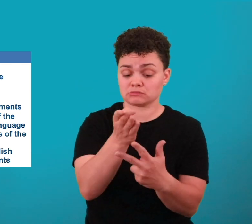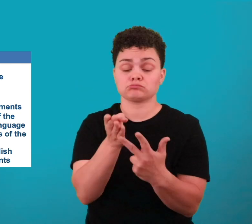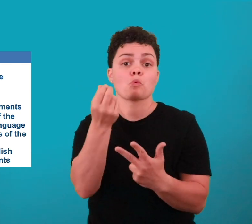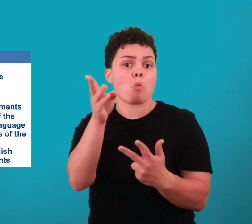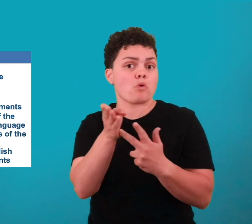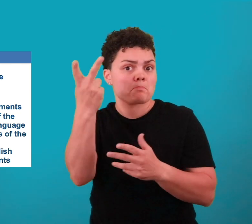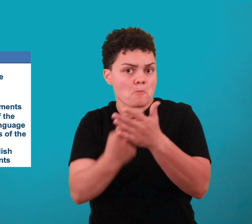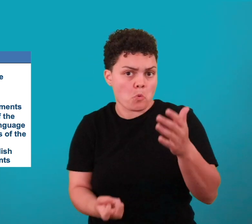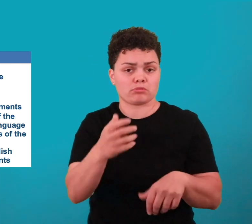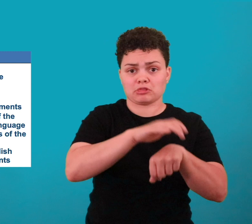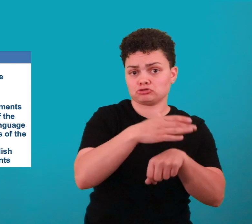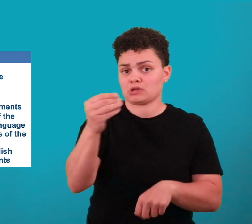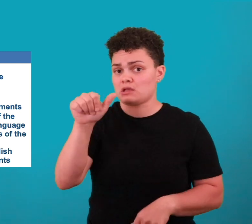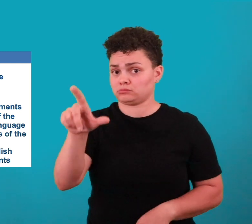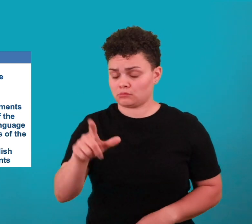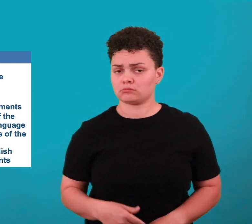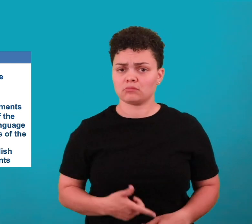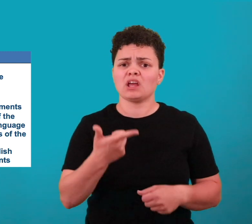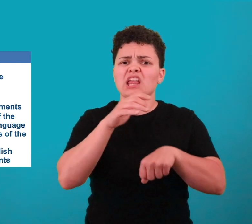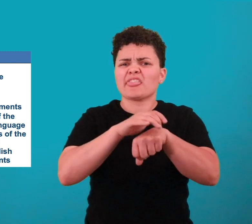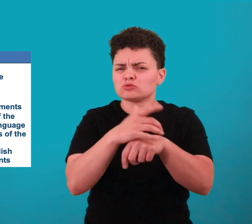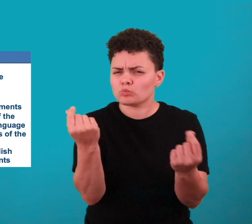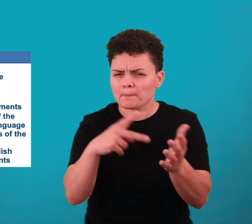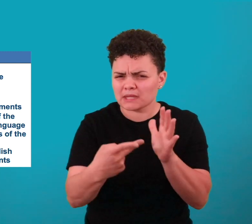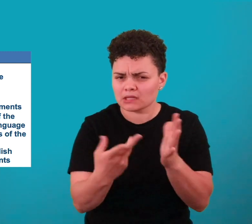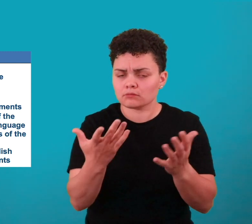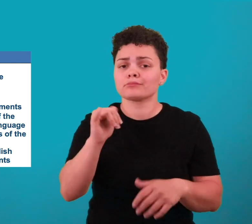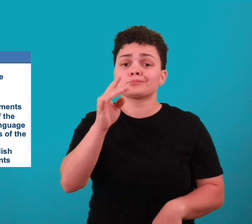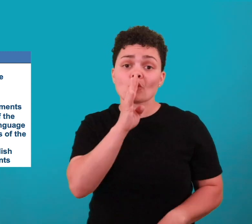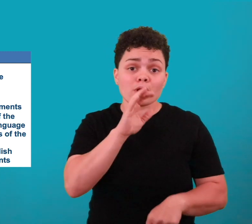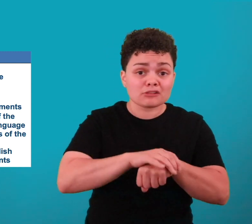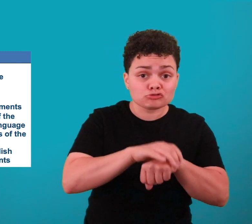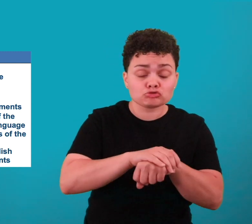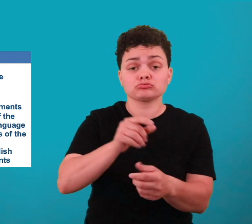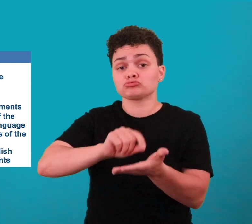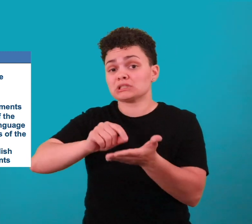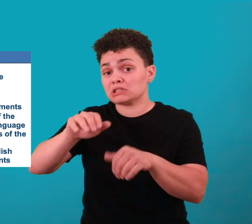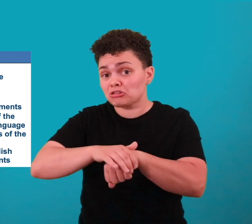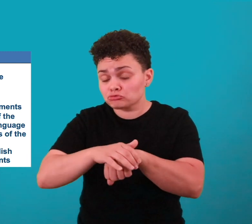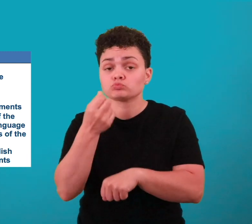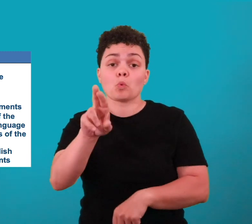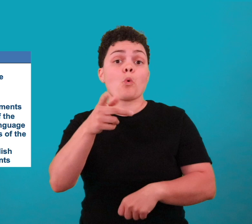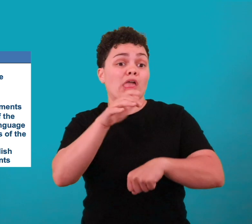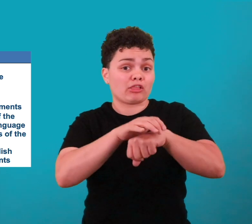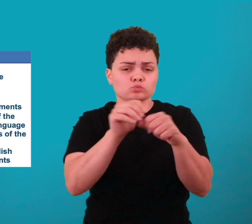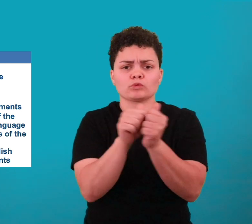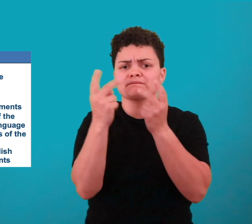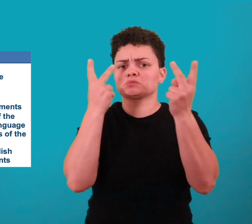Language and English. For purposes of the bill, English includes spoken English, written English, or English with the